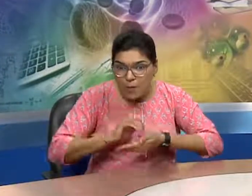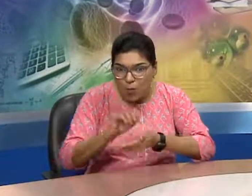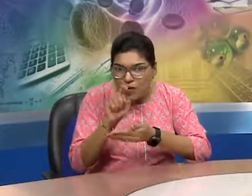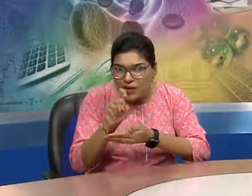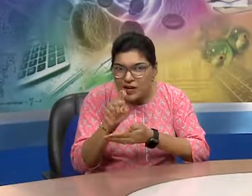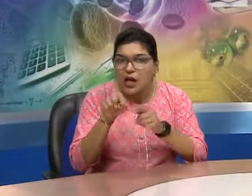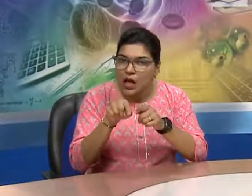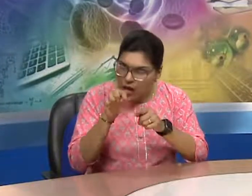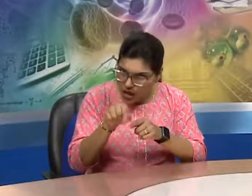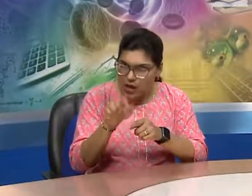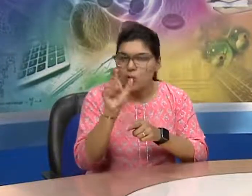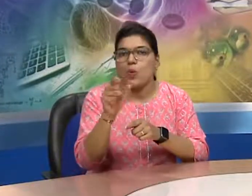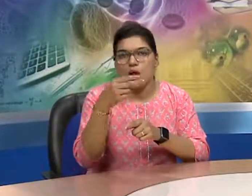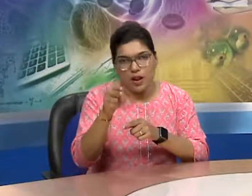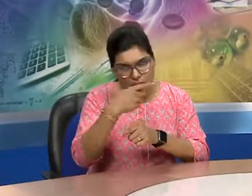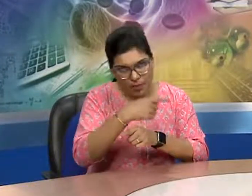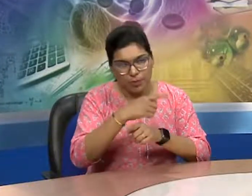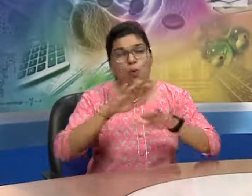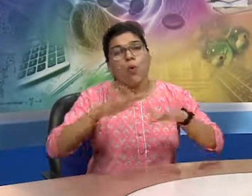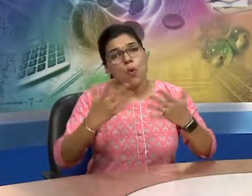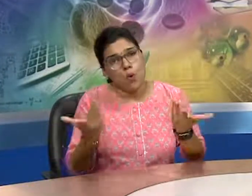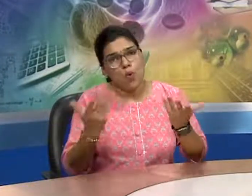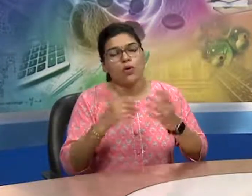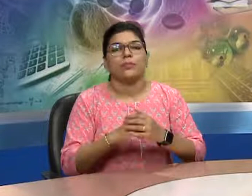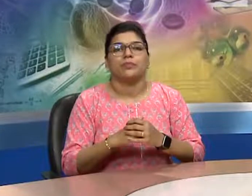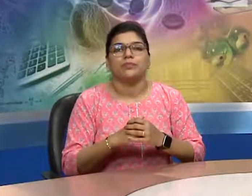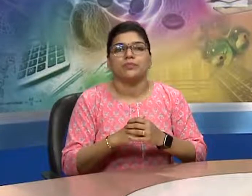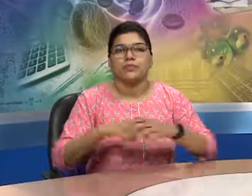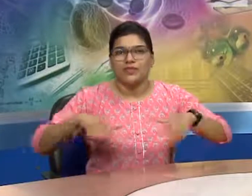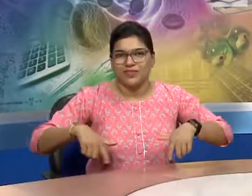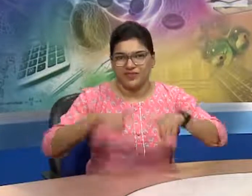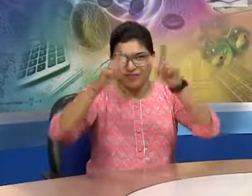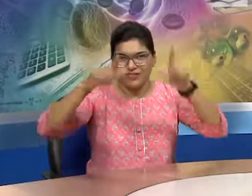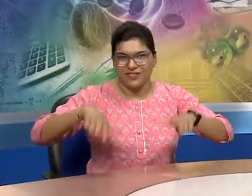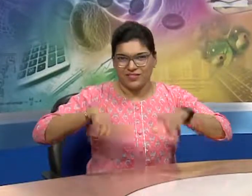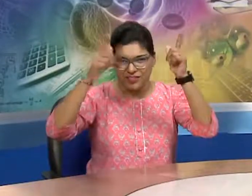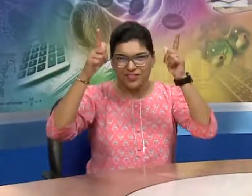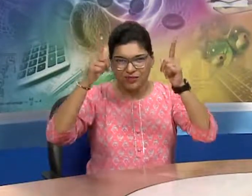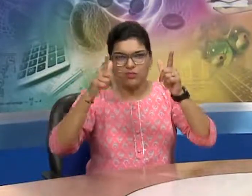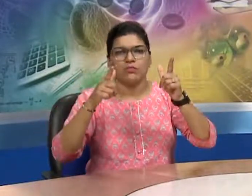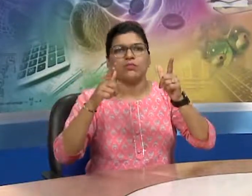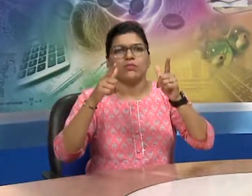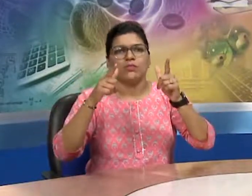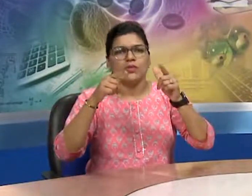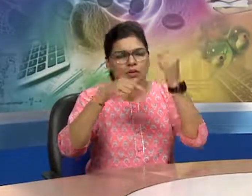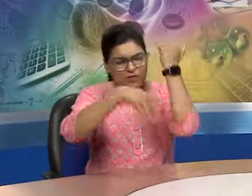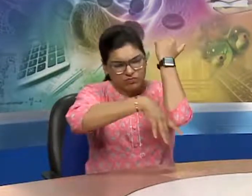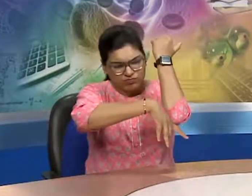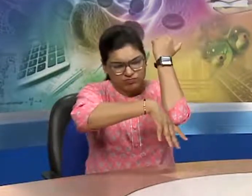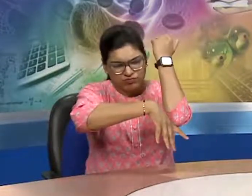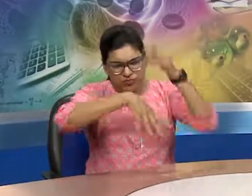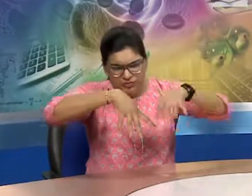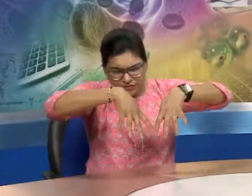in kitchen, whenever you keep any food item which is kept for few days, then after few days you can see